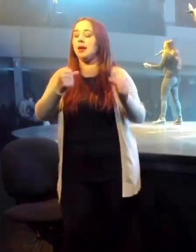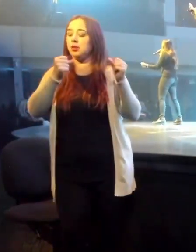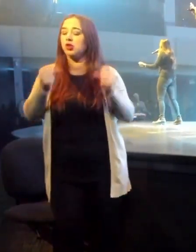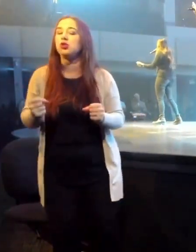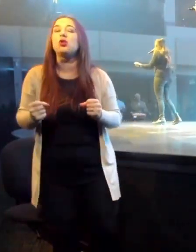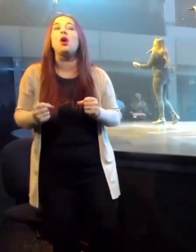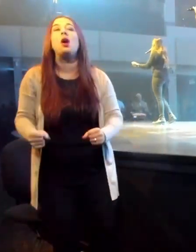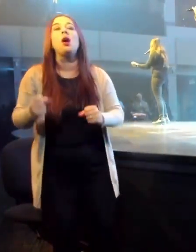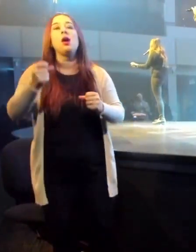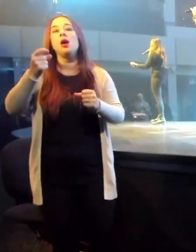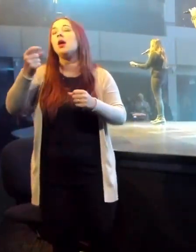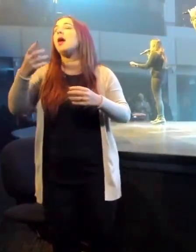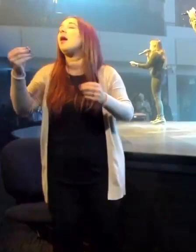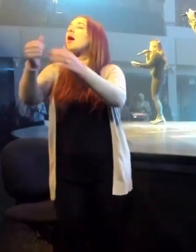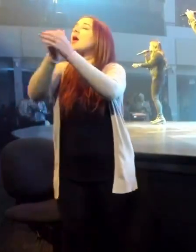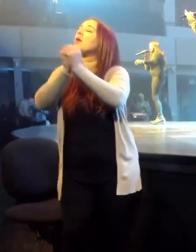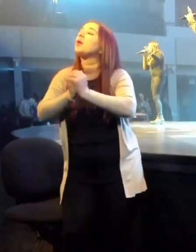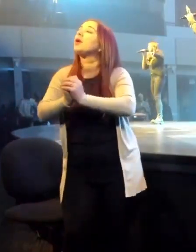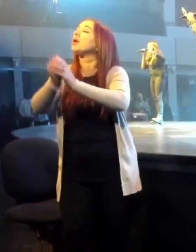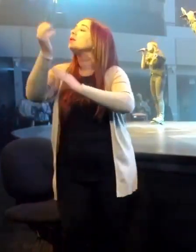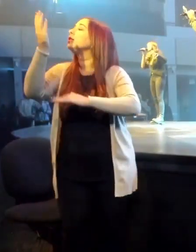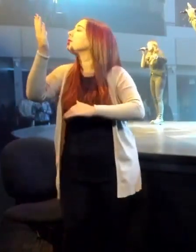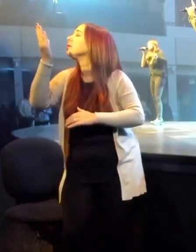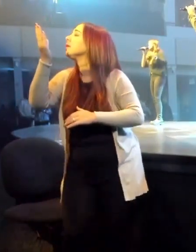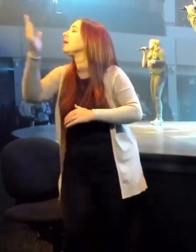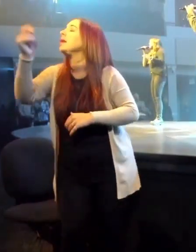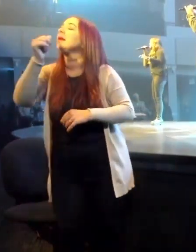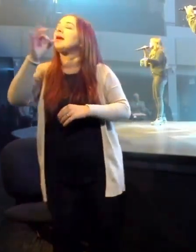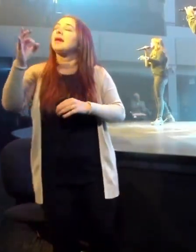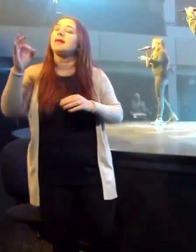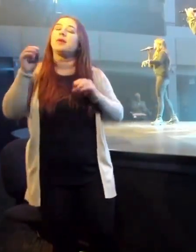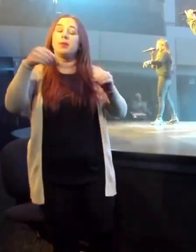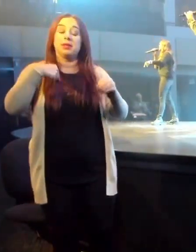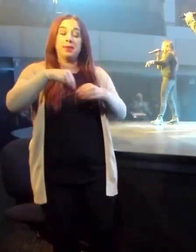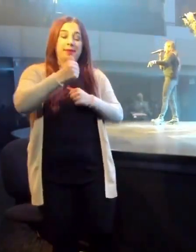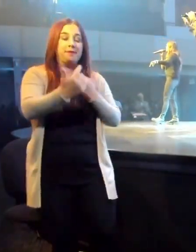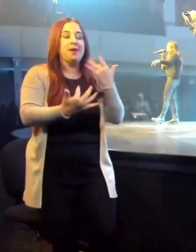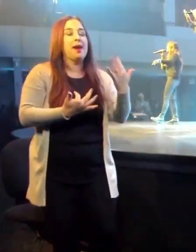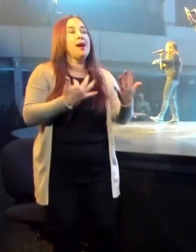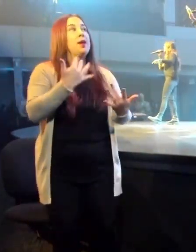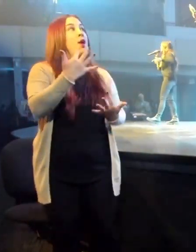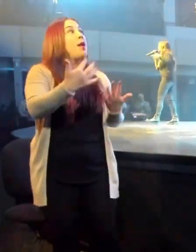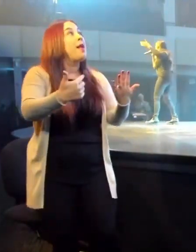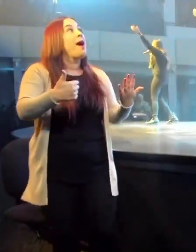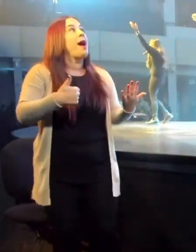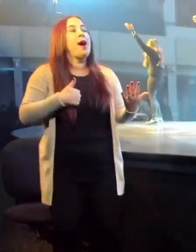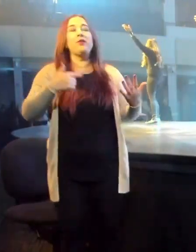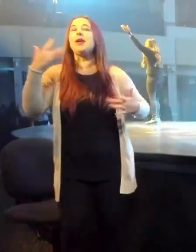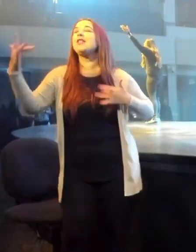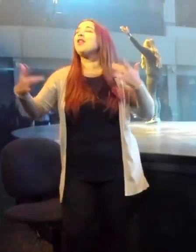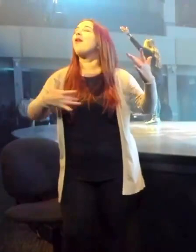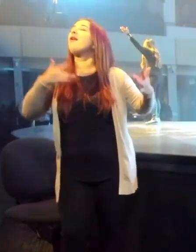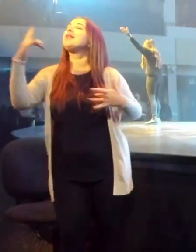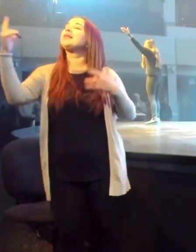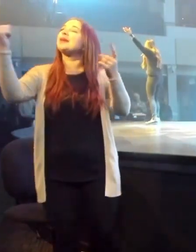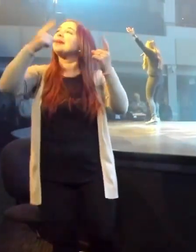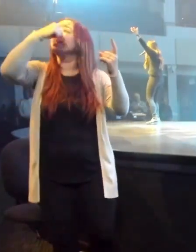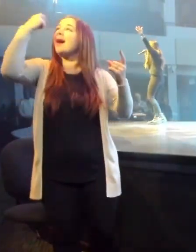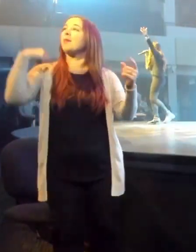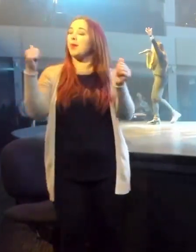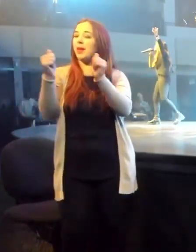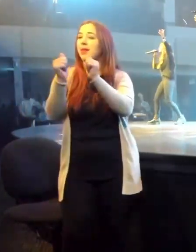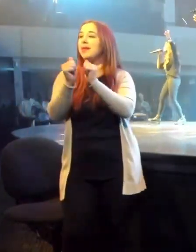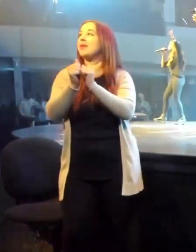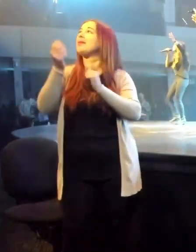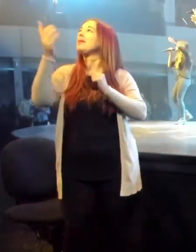stand strong and worship you. And if it puts me in the fire, I'll rejoice because